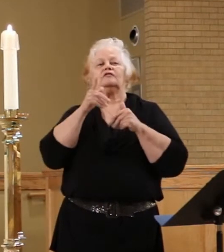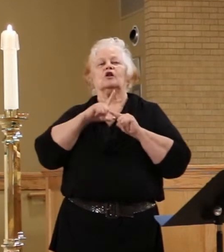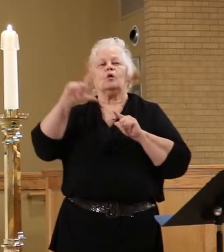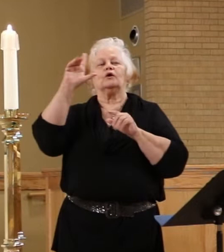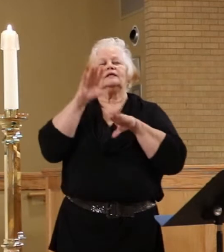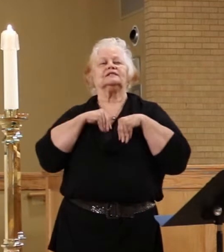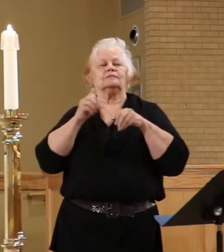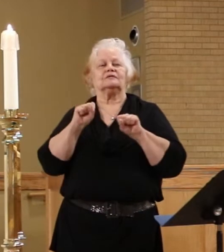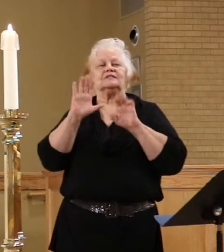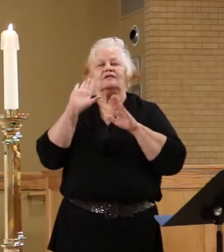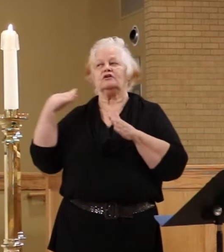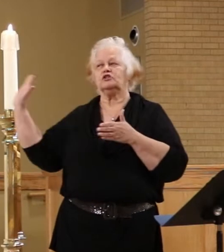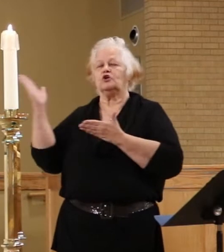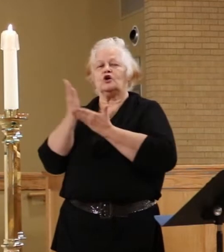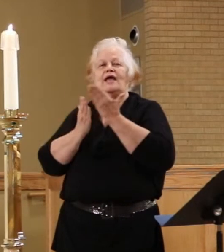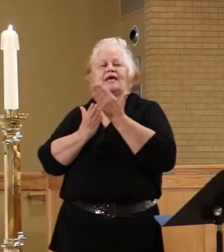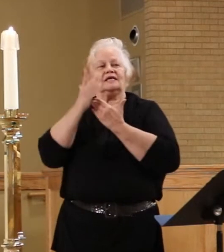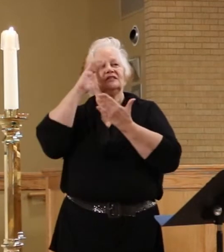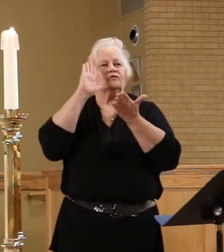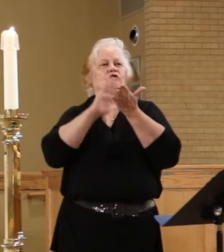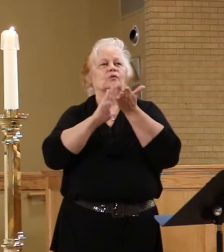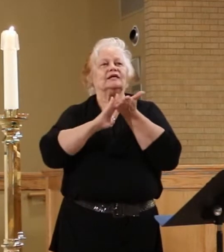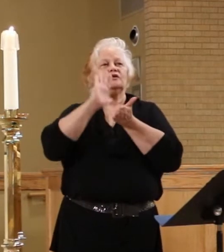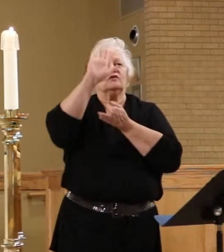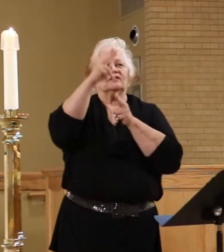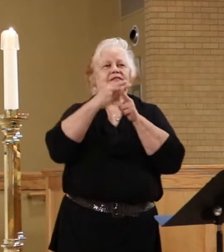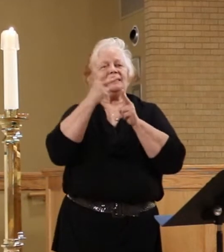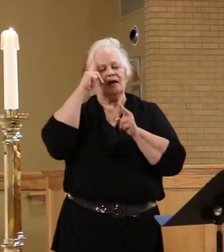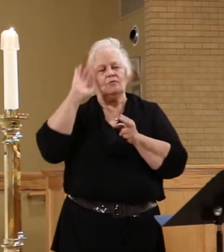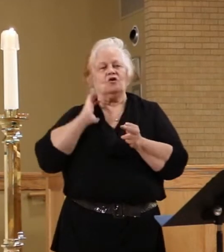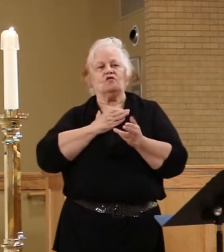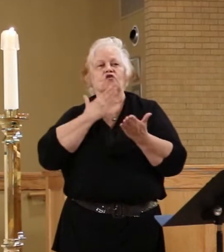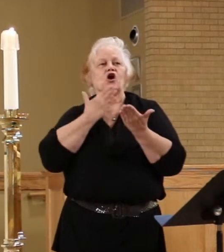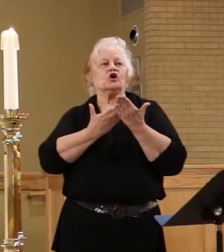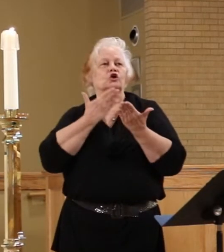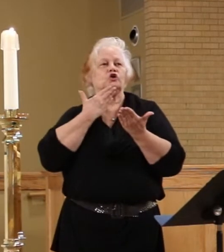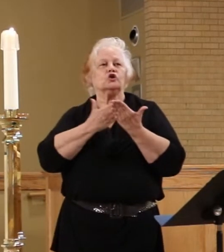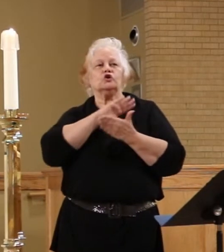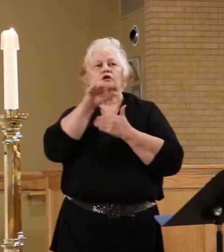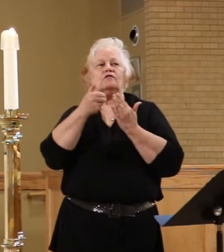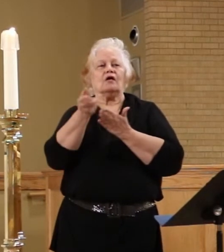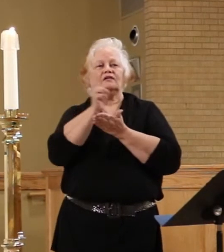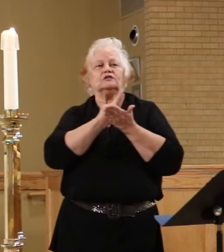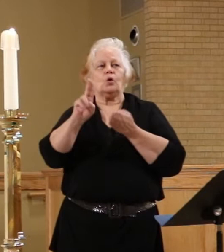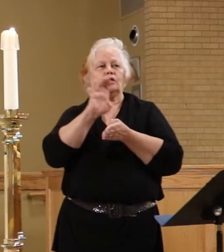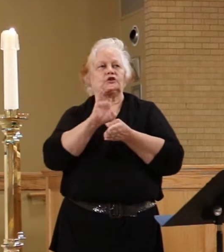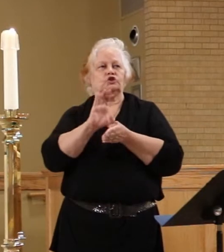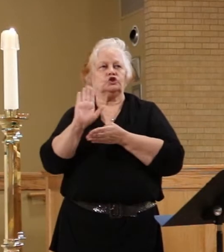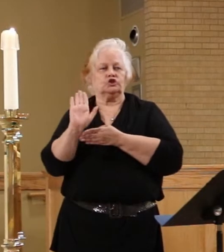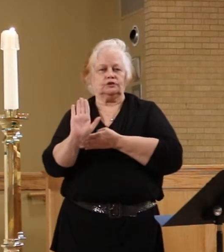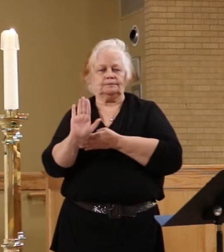hand, for the praise and glory of his name, for our good and the good of all his holy church.